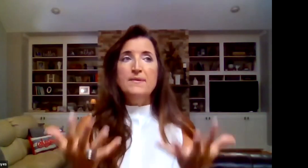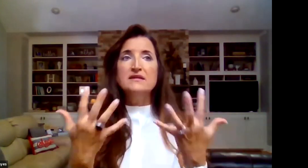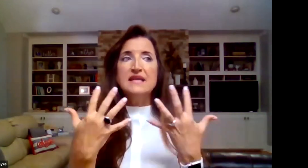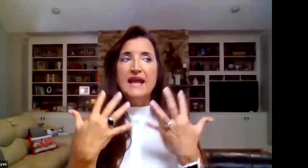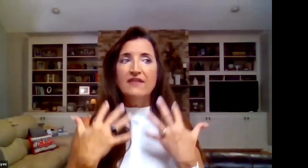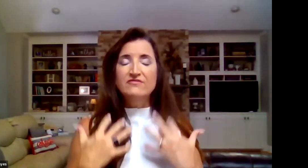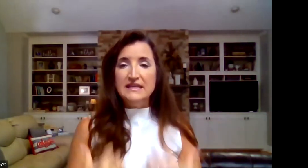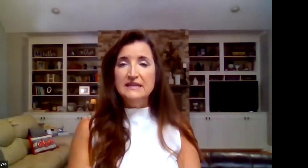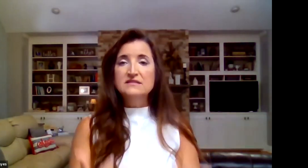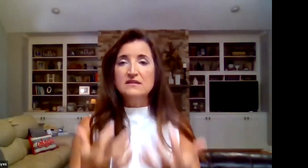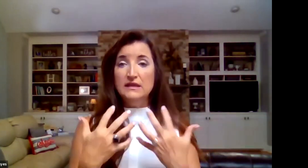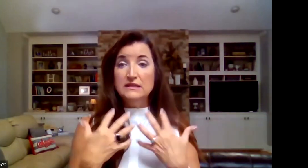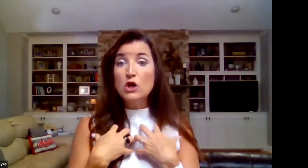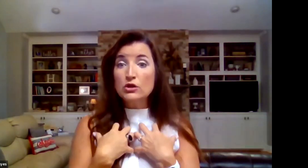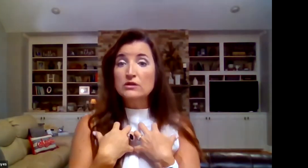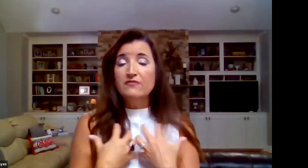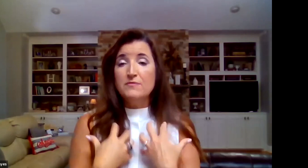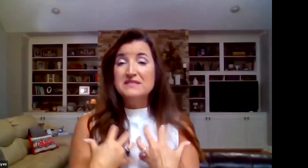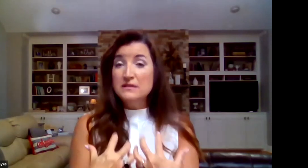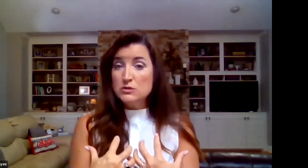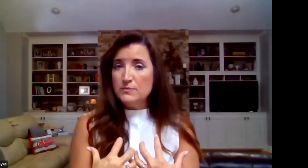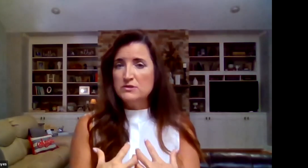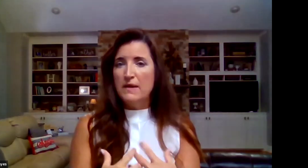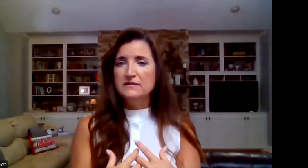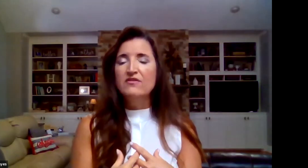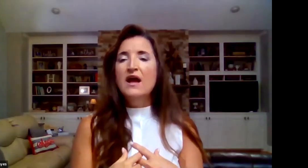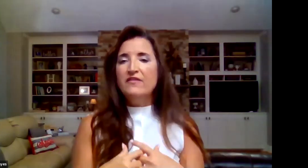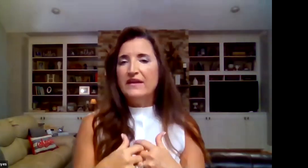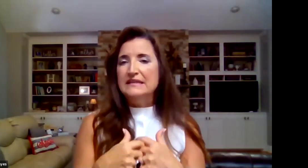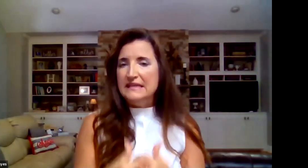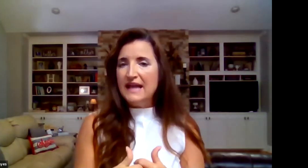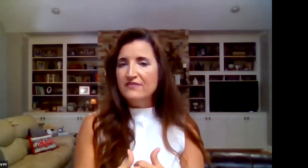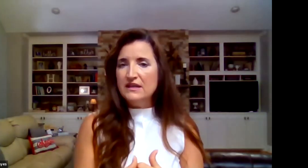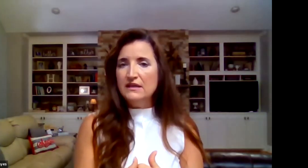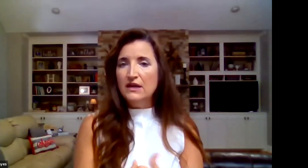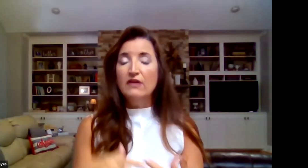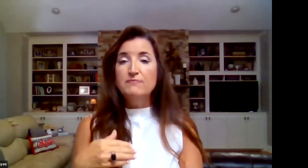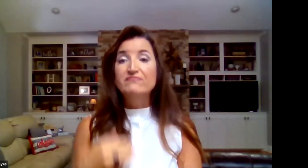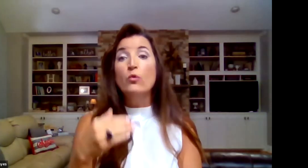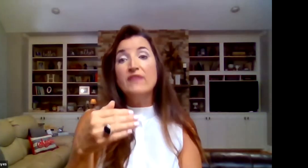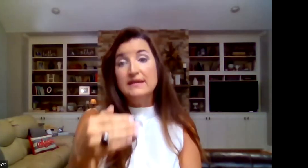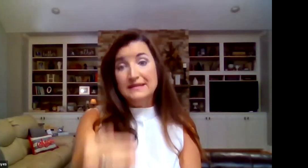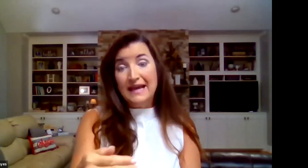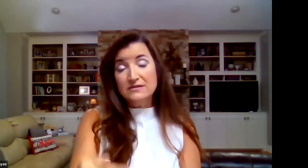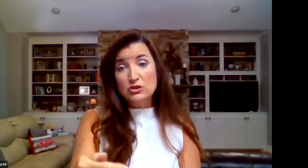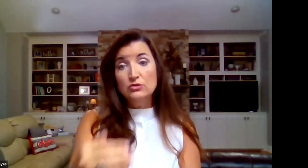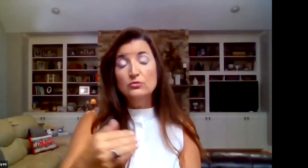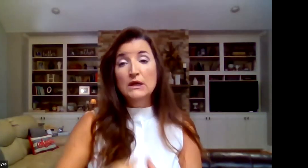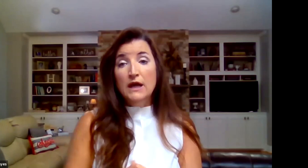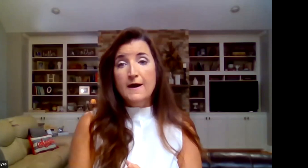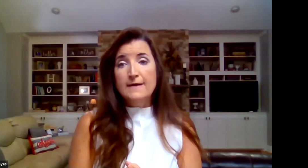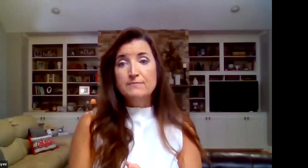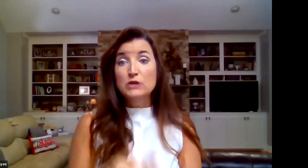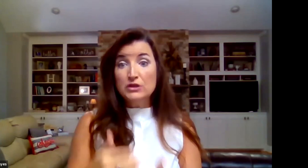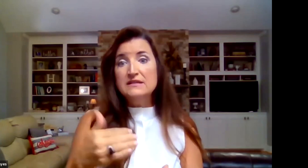new because they have needs internally from a sensory perspective that they need to have taken care of before they can get